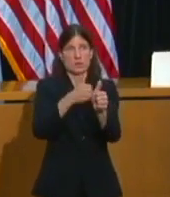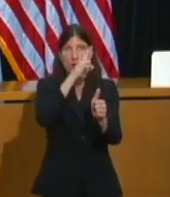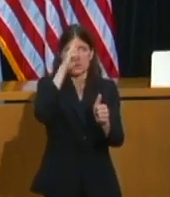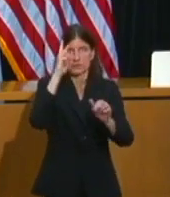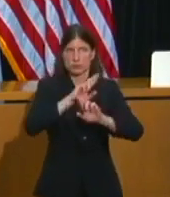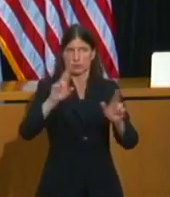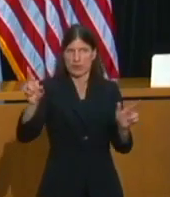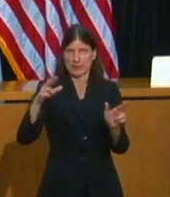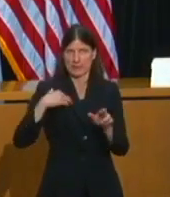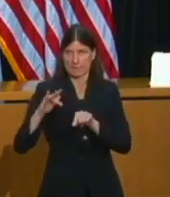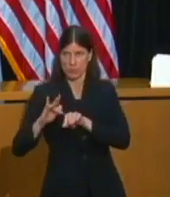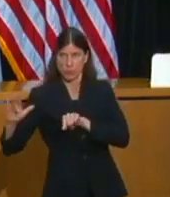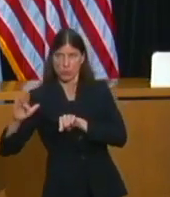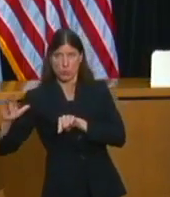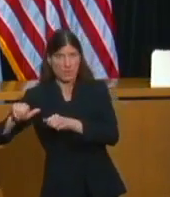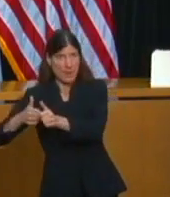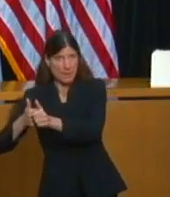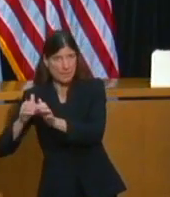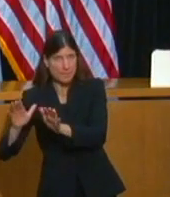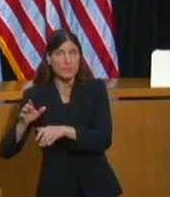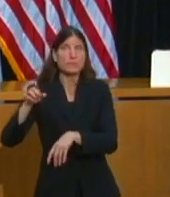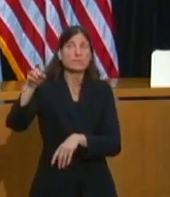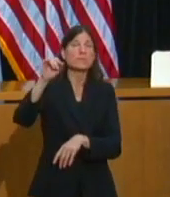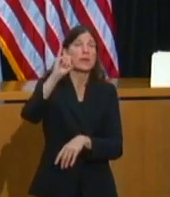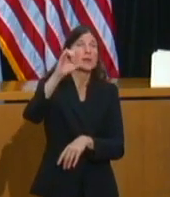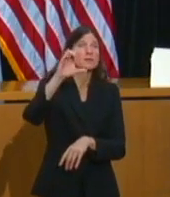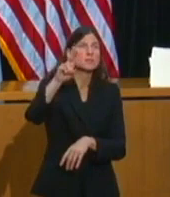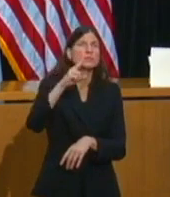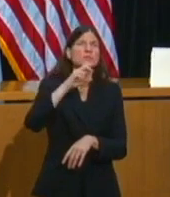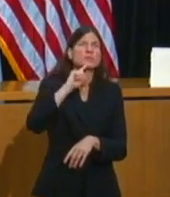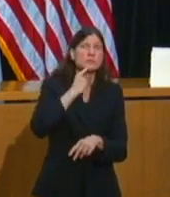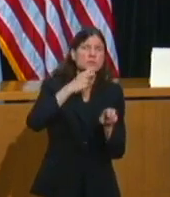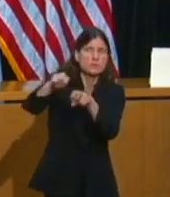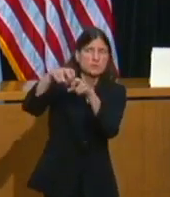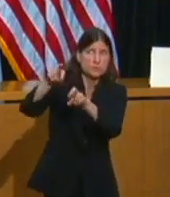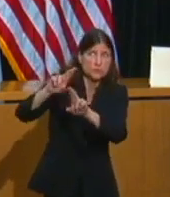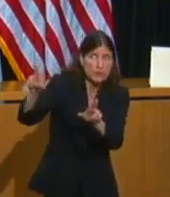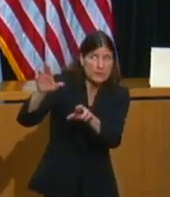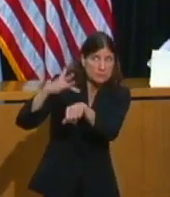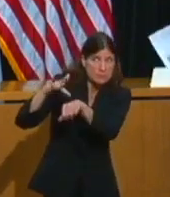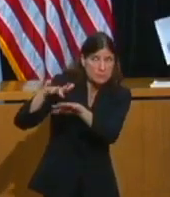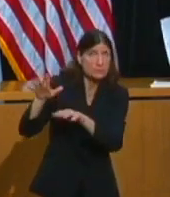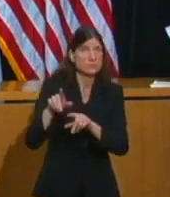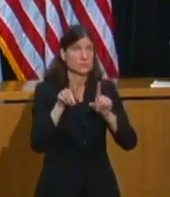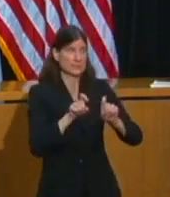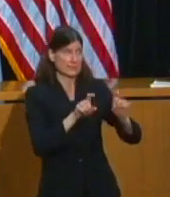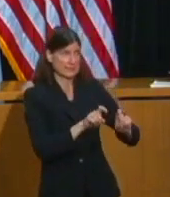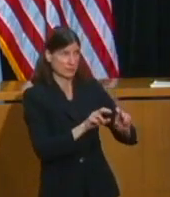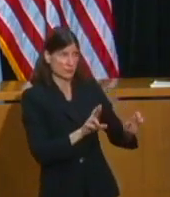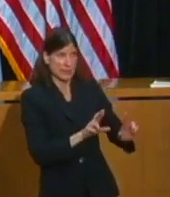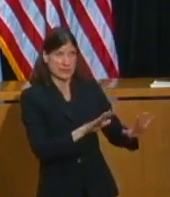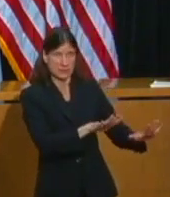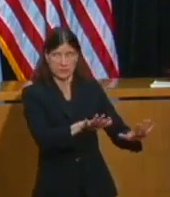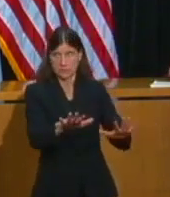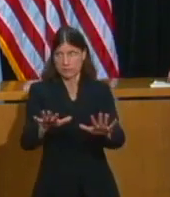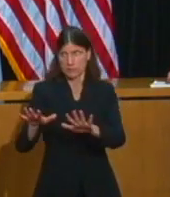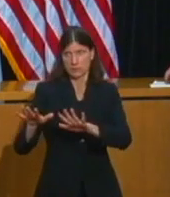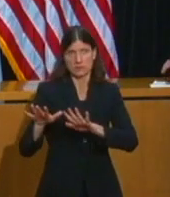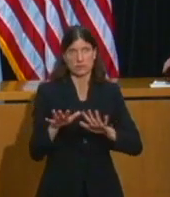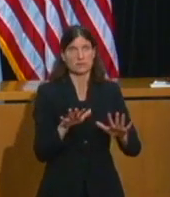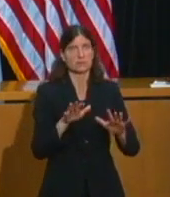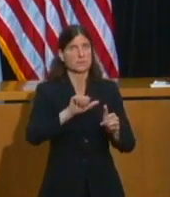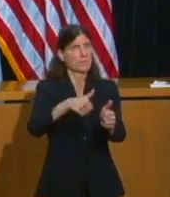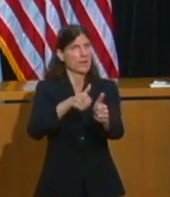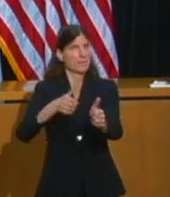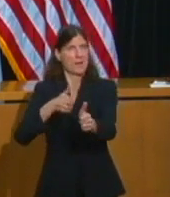in surge, okay? And that's because, in the end, the contagious nature of the virus and